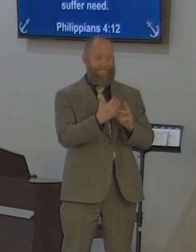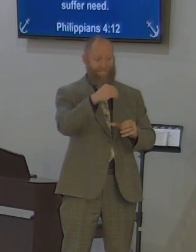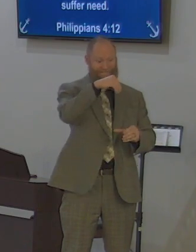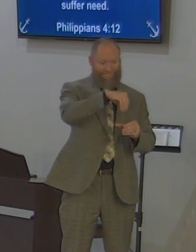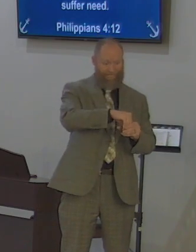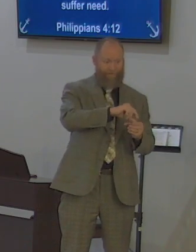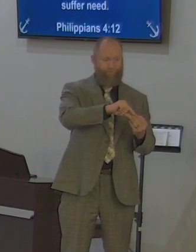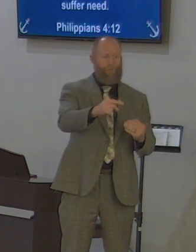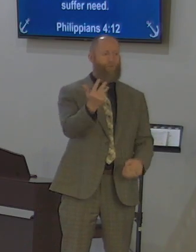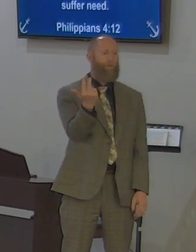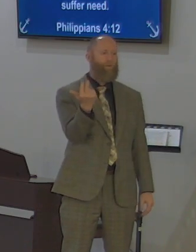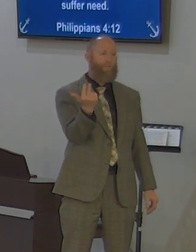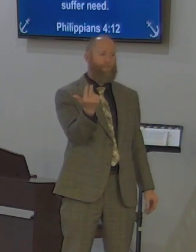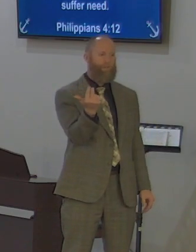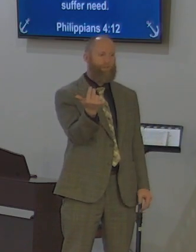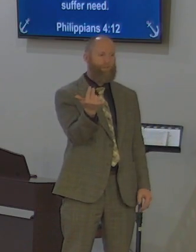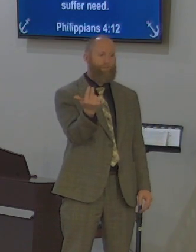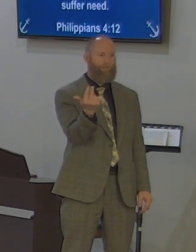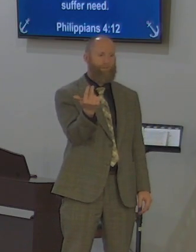it.